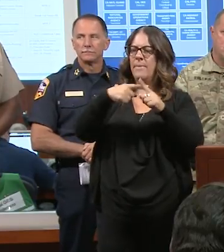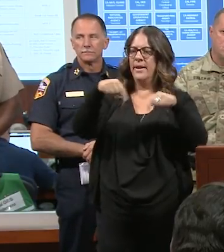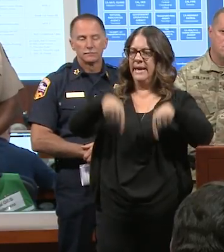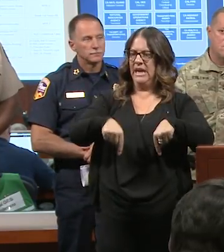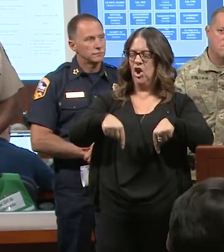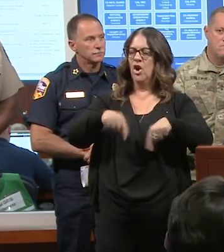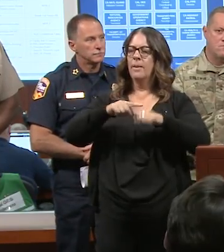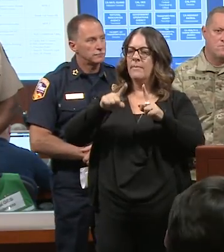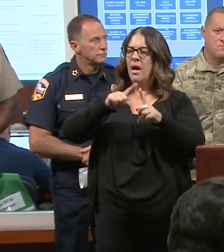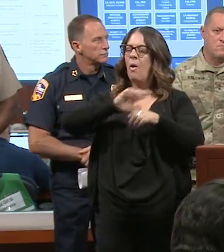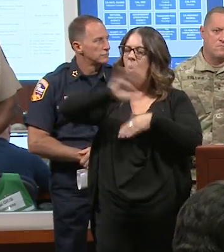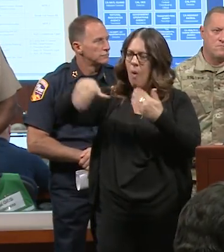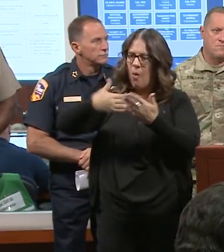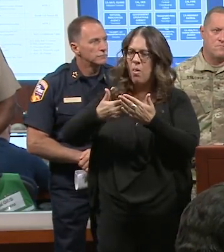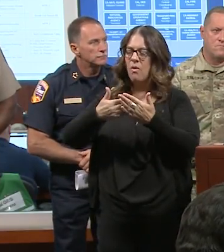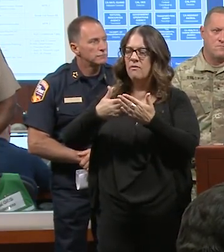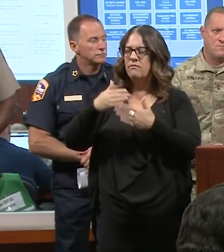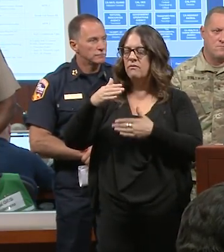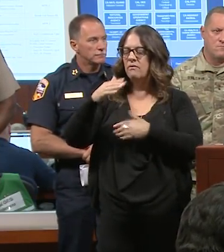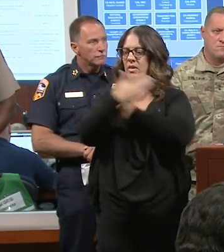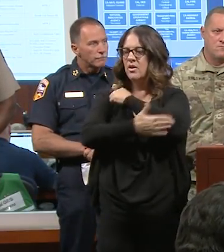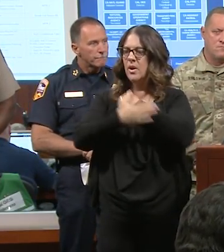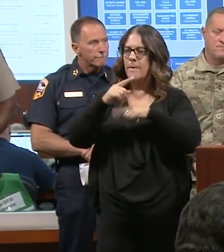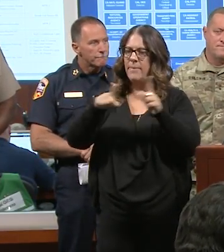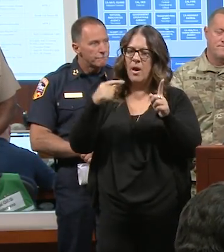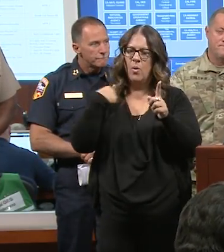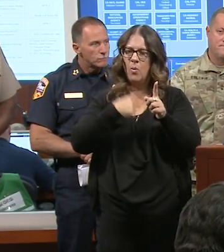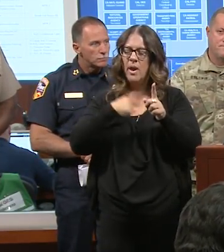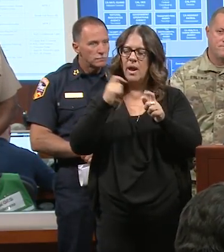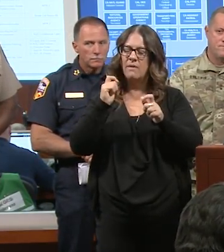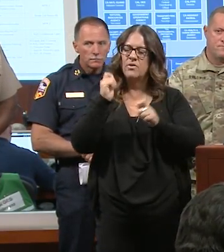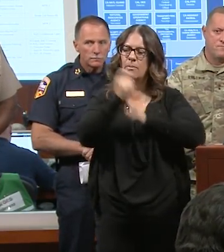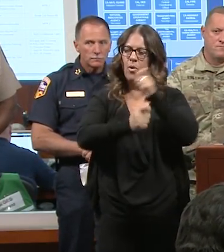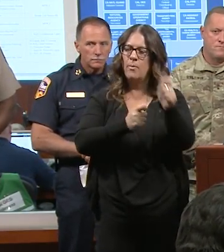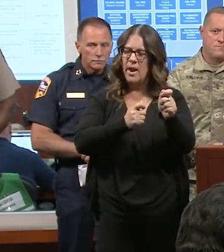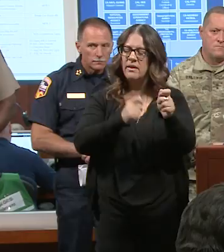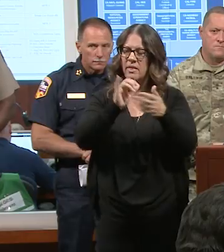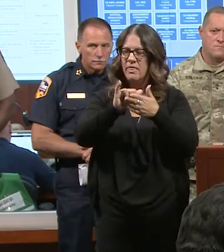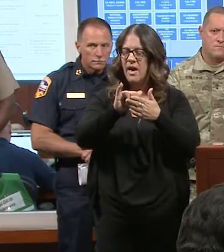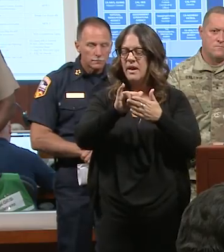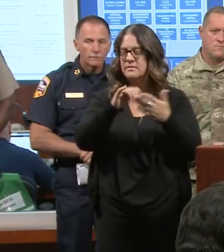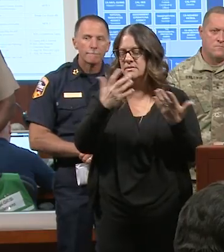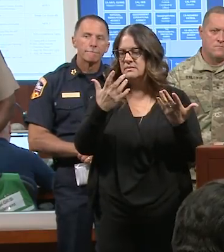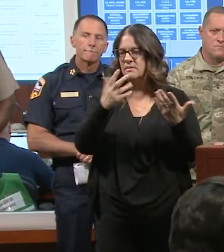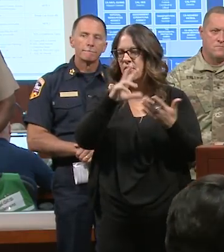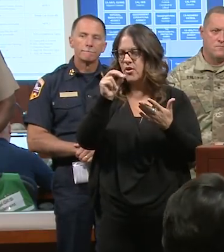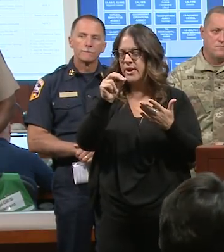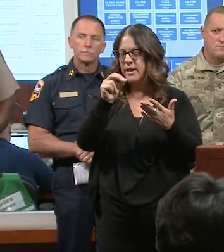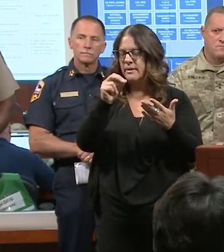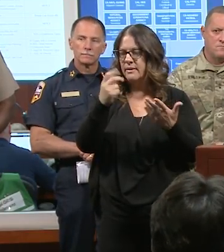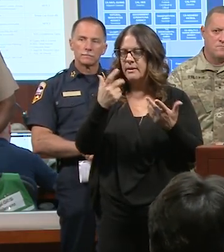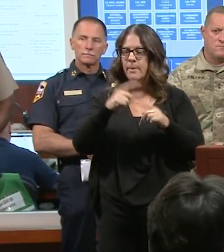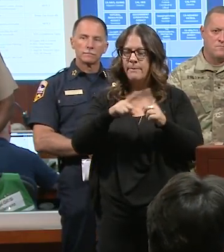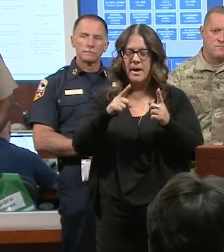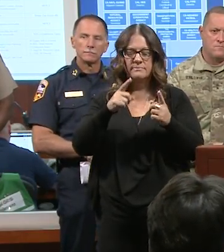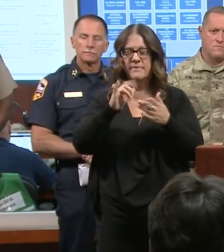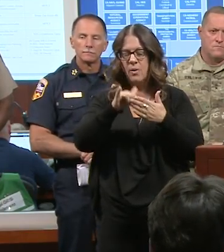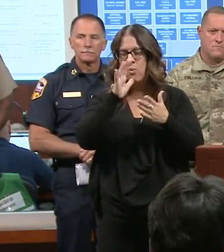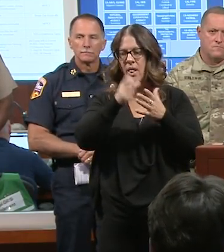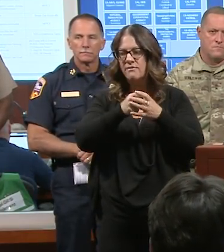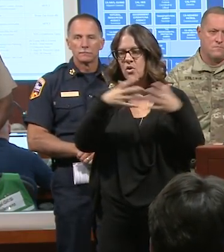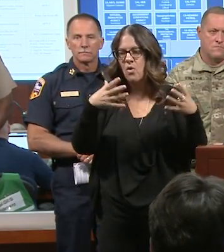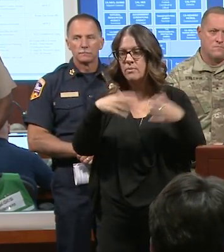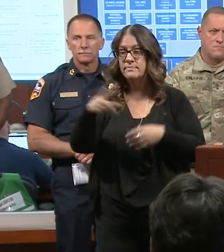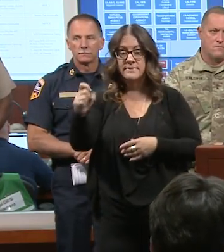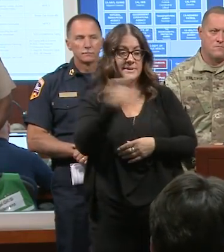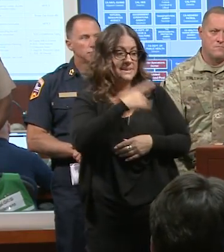$30 billion appropriation. It will probably grow. It will have to grow. Does California have enough in the reserve fund to pay